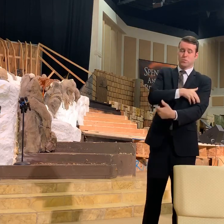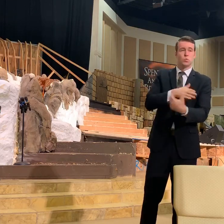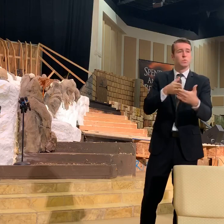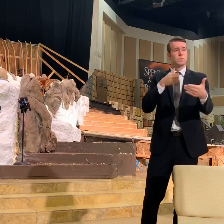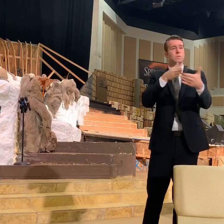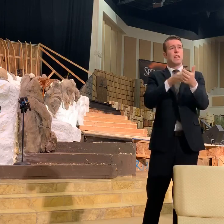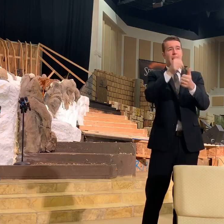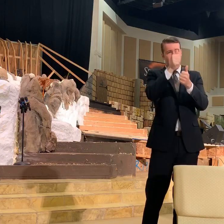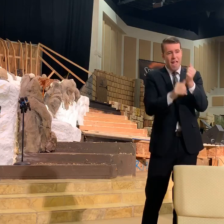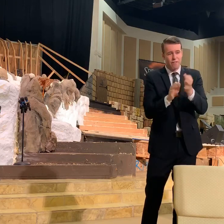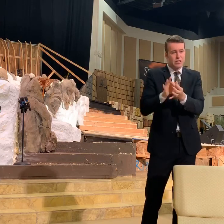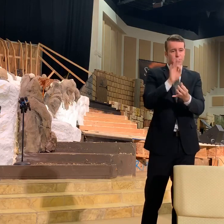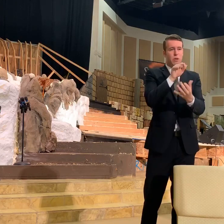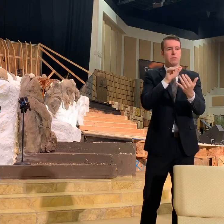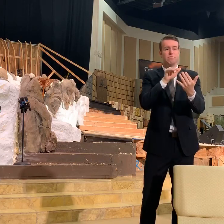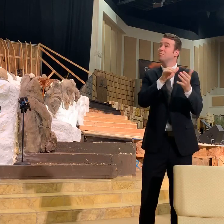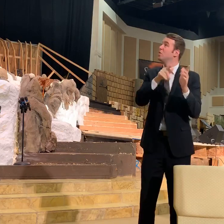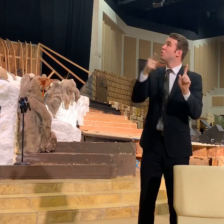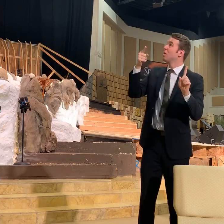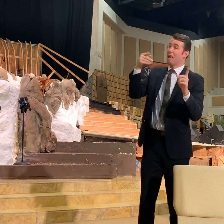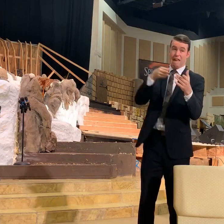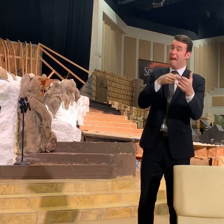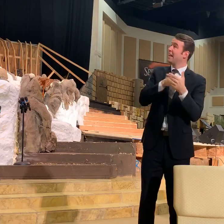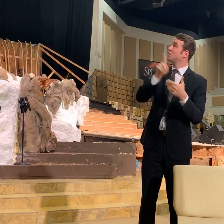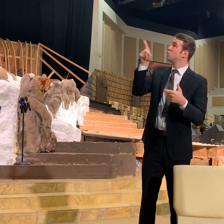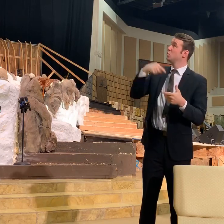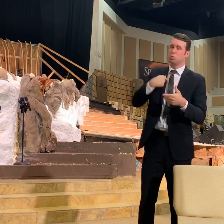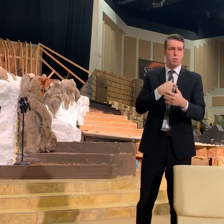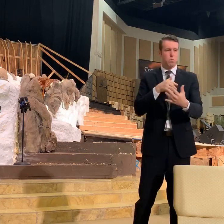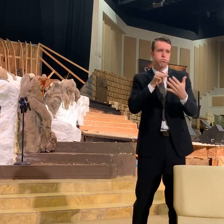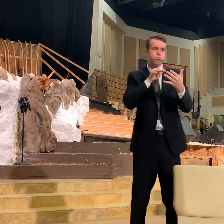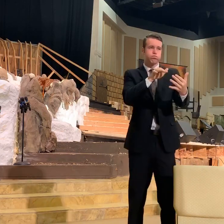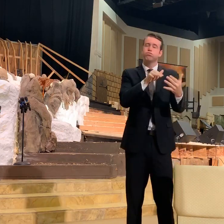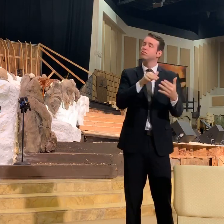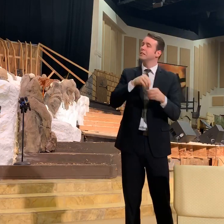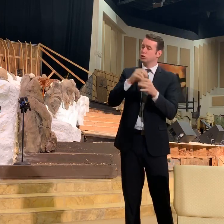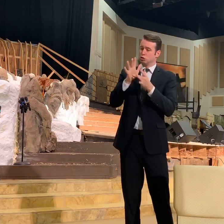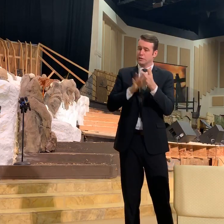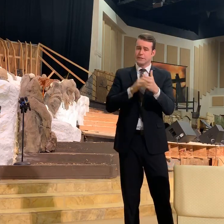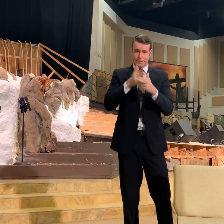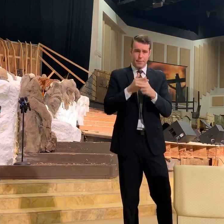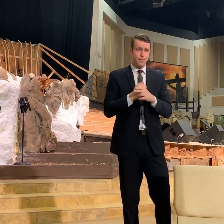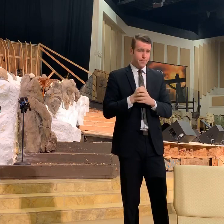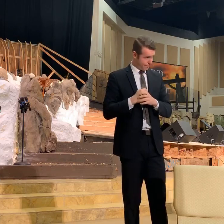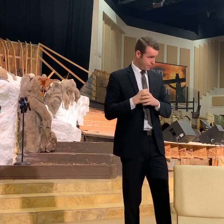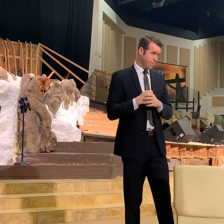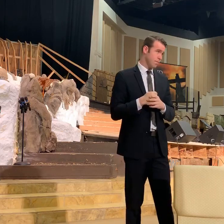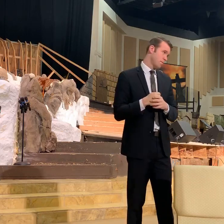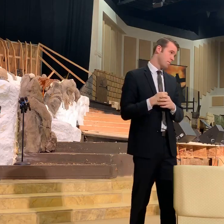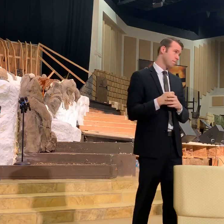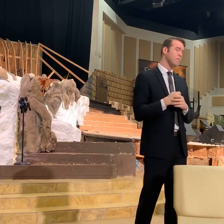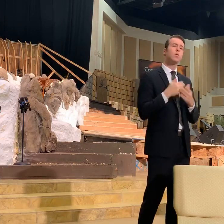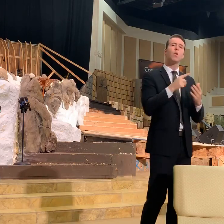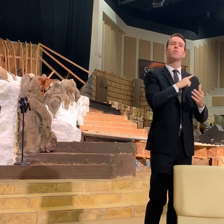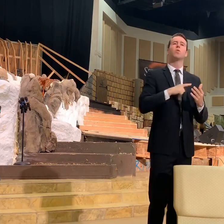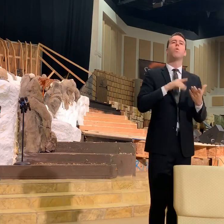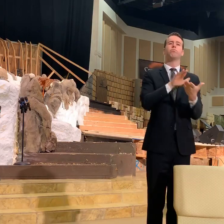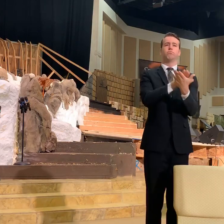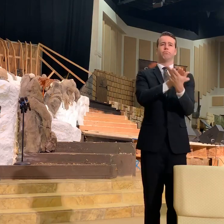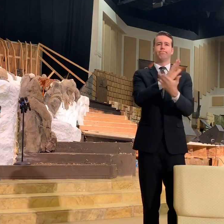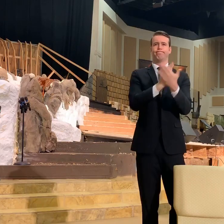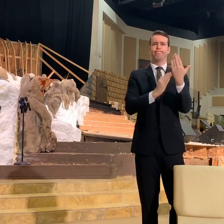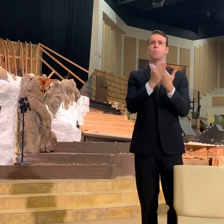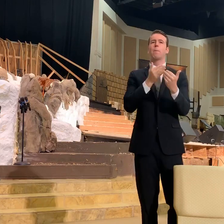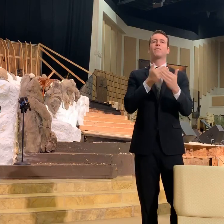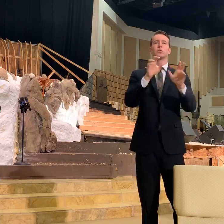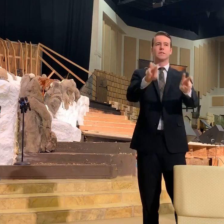every spirit that wars against Your kingdom. We ask it in the name of Jesus. Everybody say, in Jesus' name. Give the Lord another hand clap before